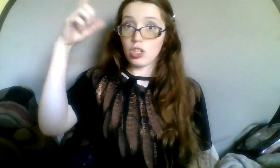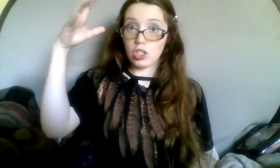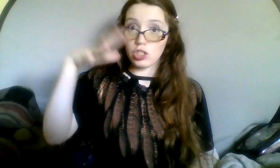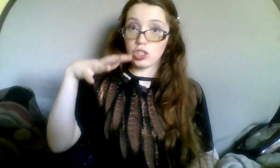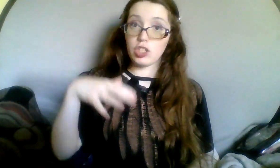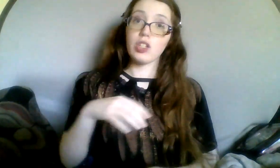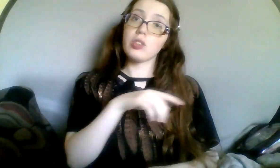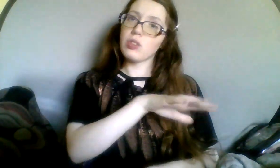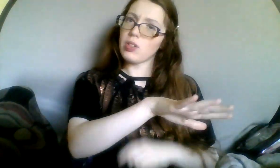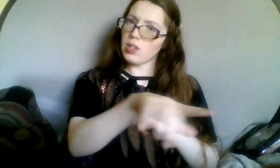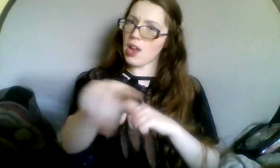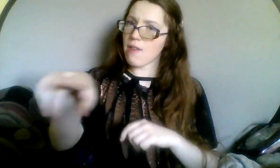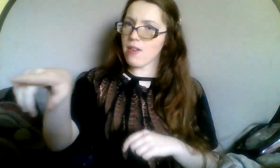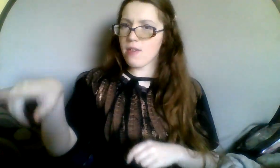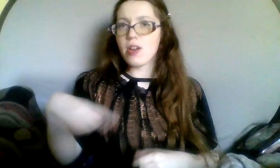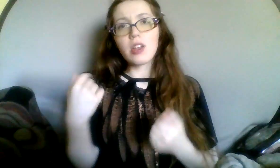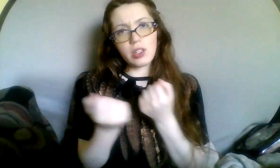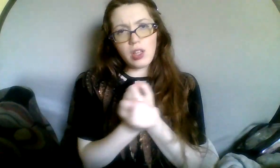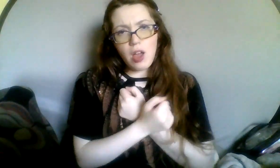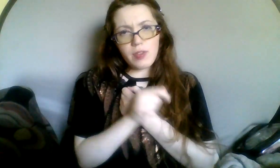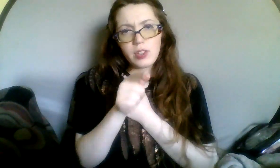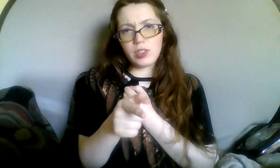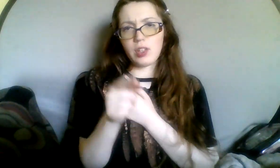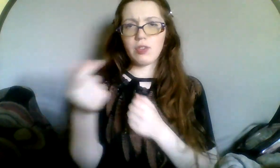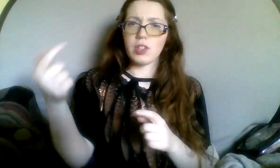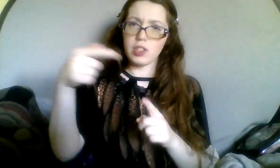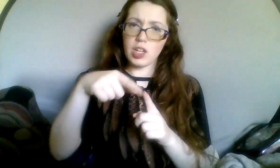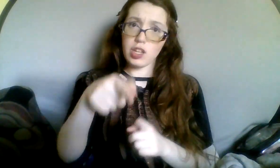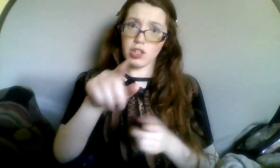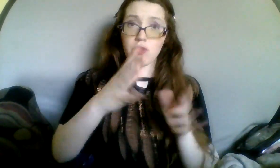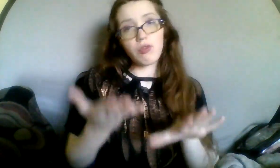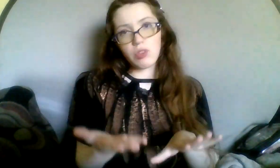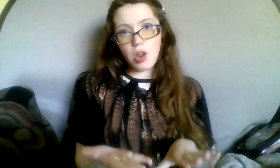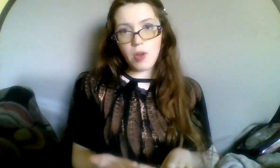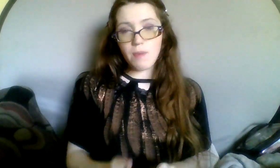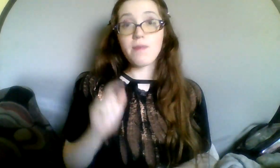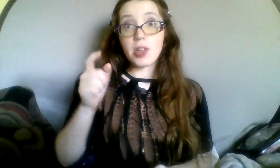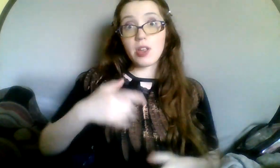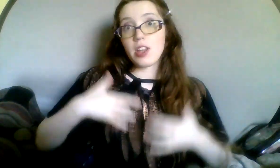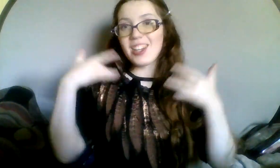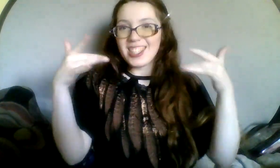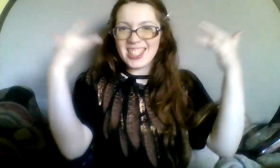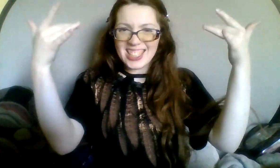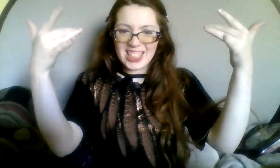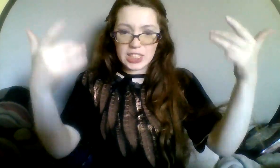sunshine from everyone, everyone. Love yourself to death. So you gotta fire up.